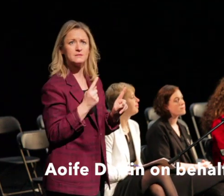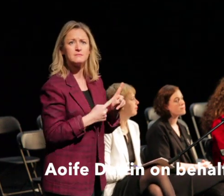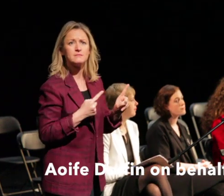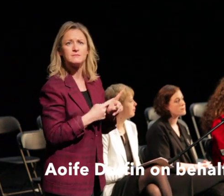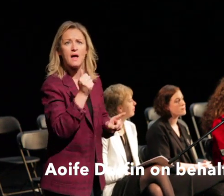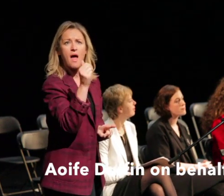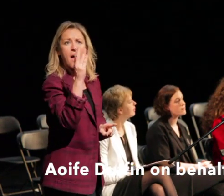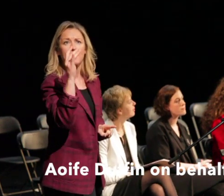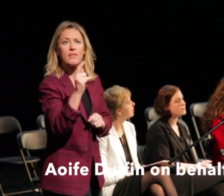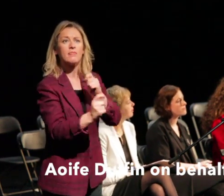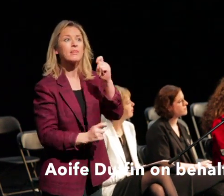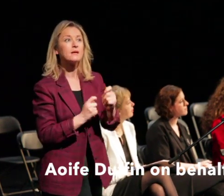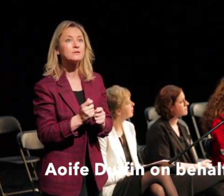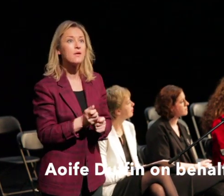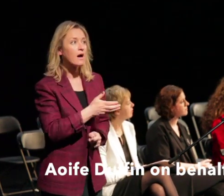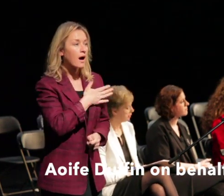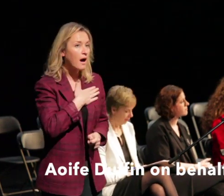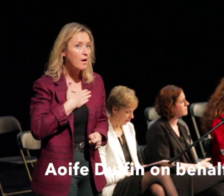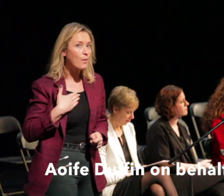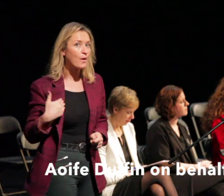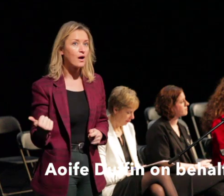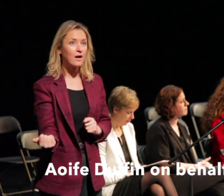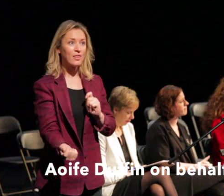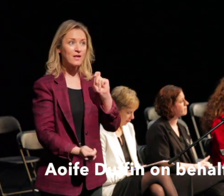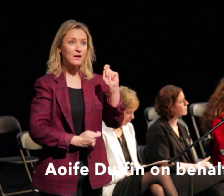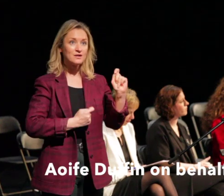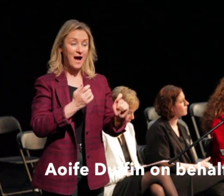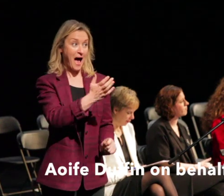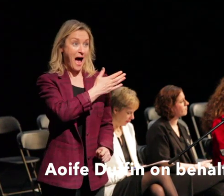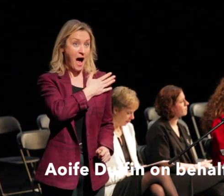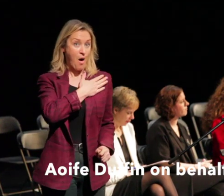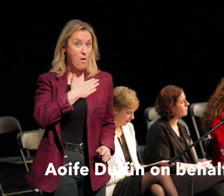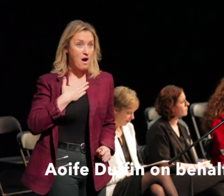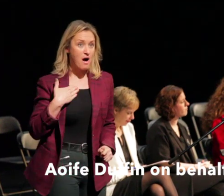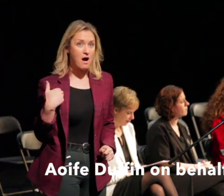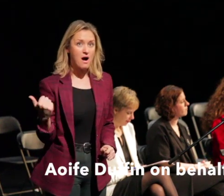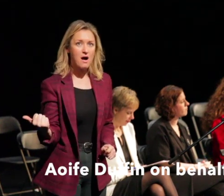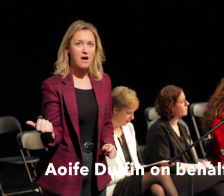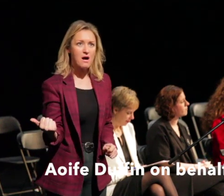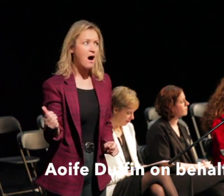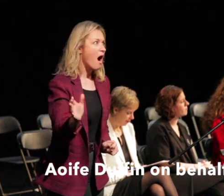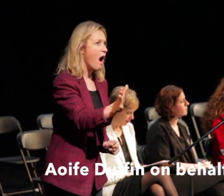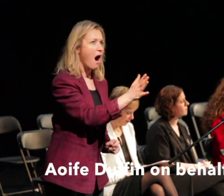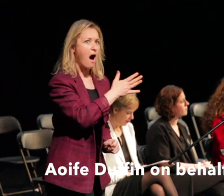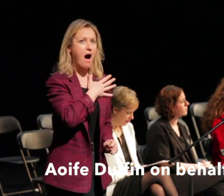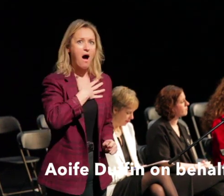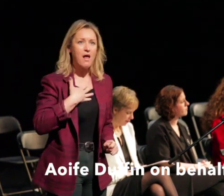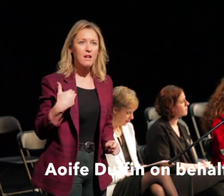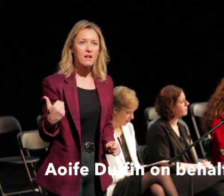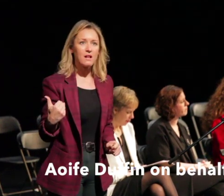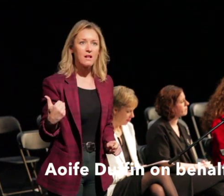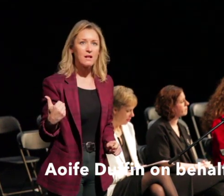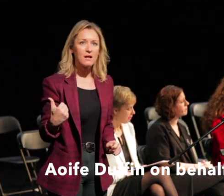Abbey Theatre is our theatre. It belongs to all of us and to no